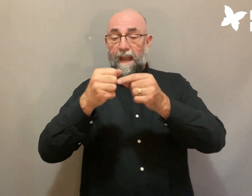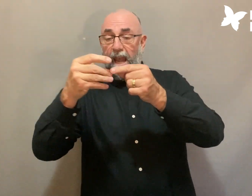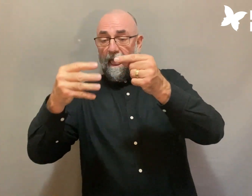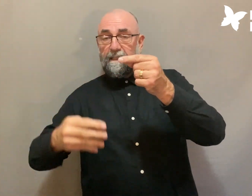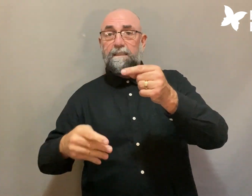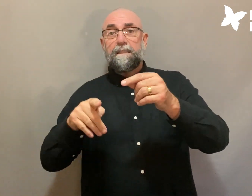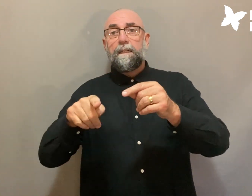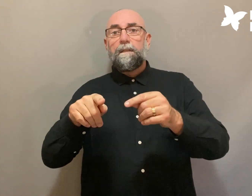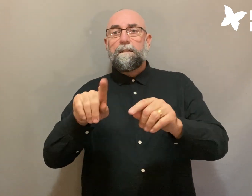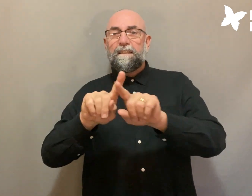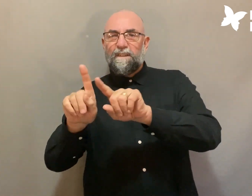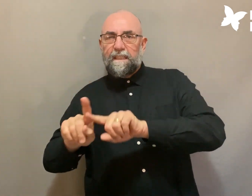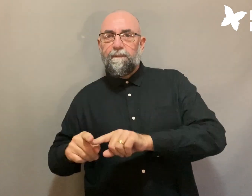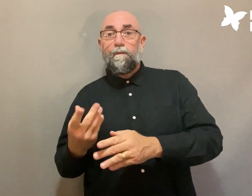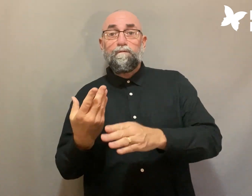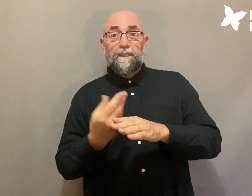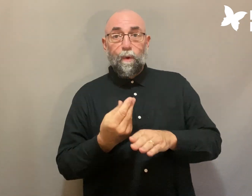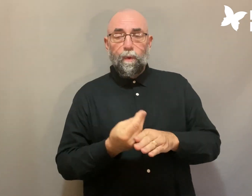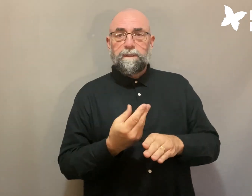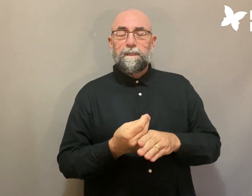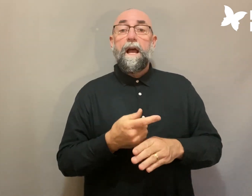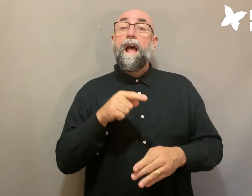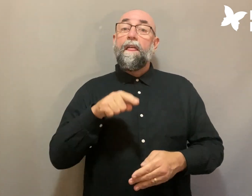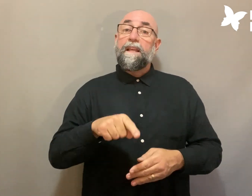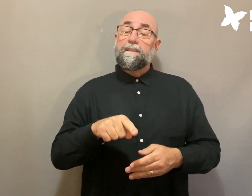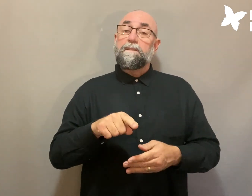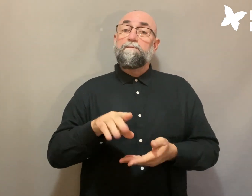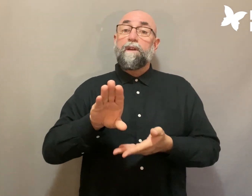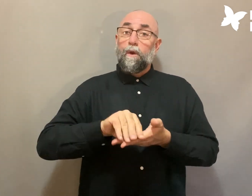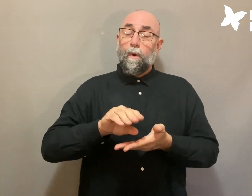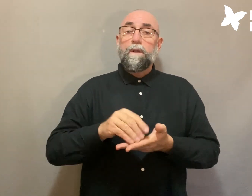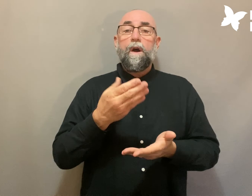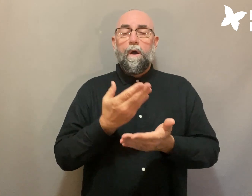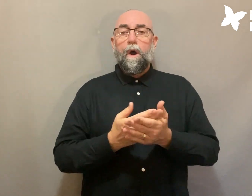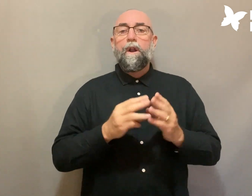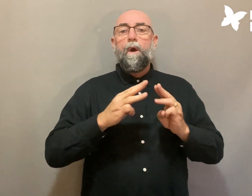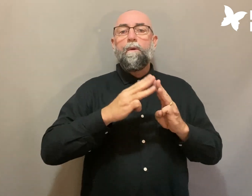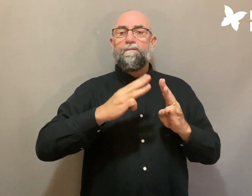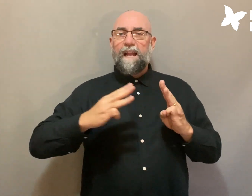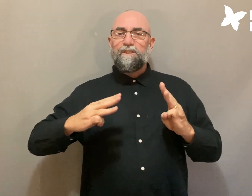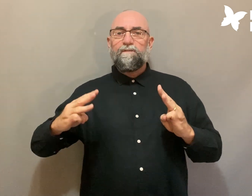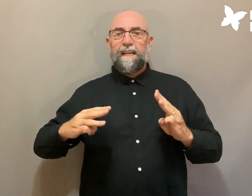notes. This podcast was recorded and produced on Wurundjeri country, and we pay